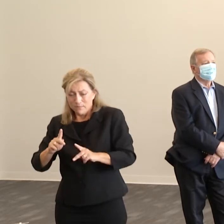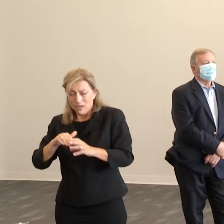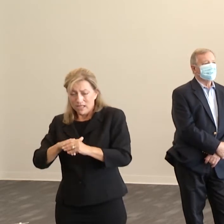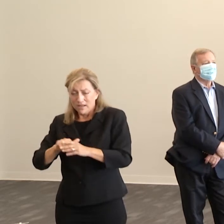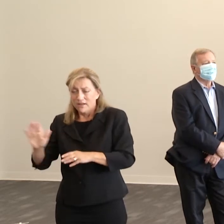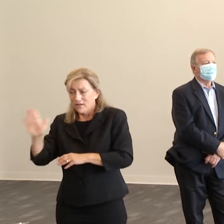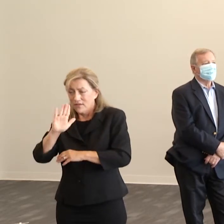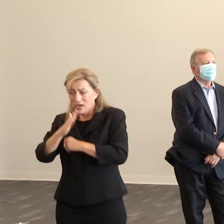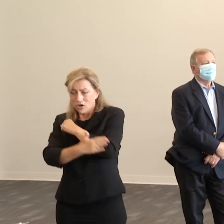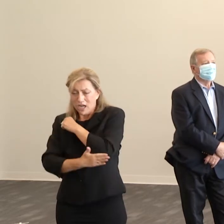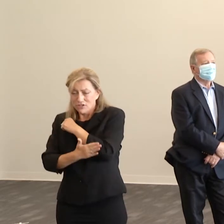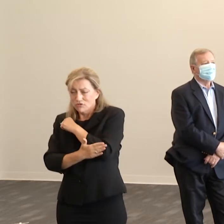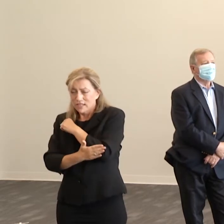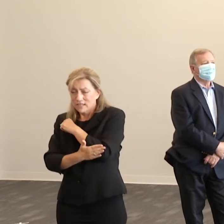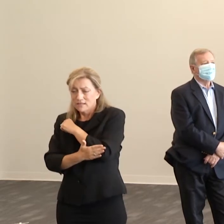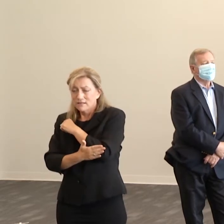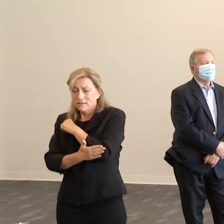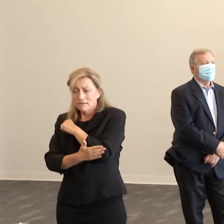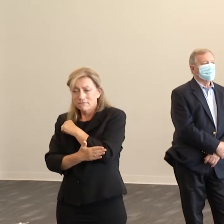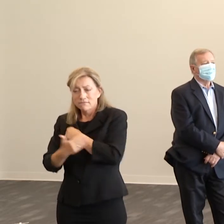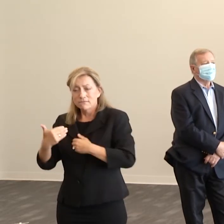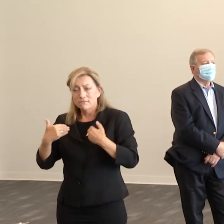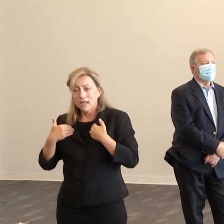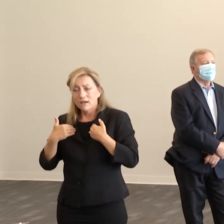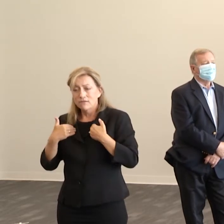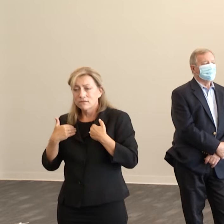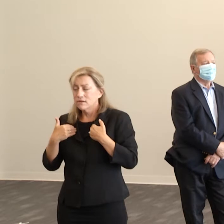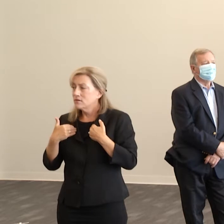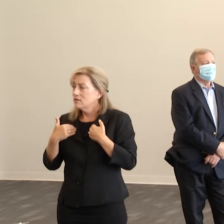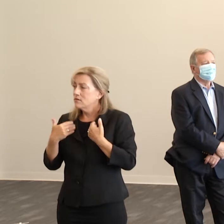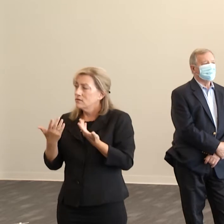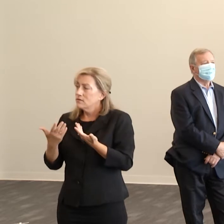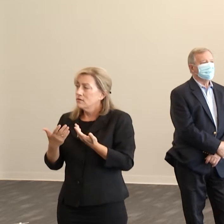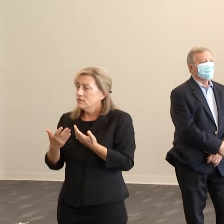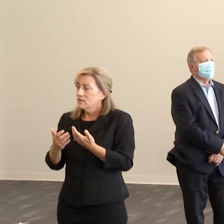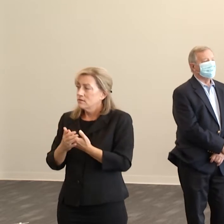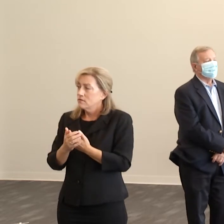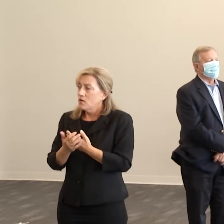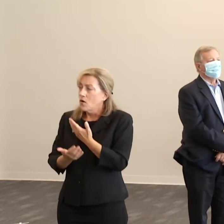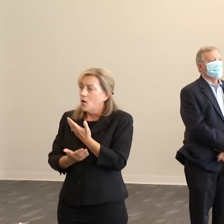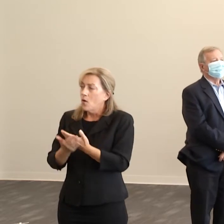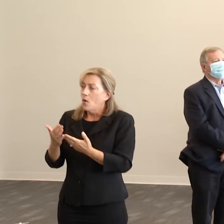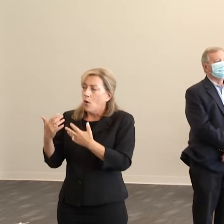nation have for a robust postal service.